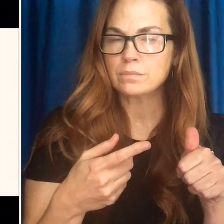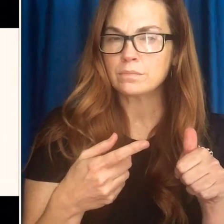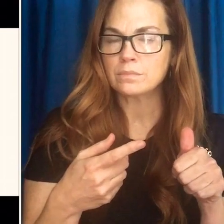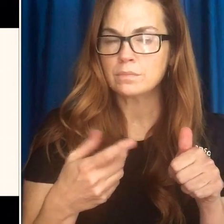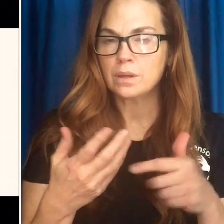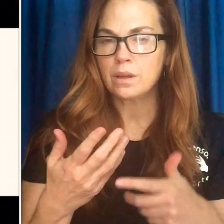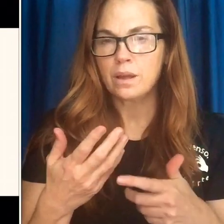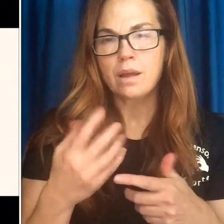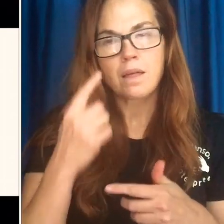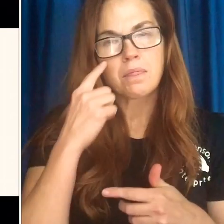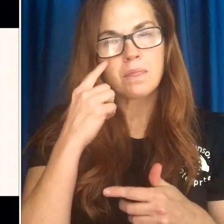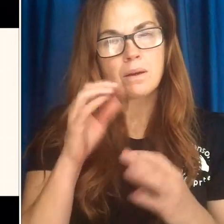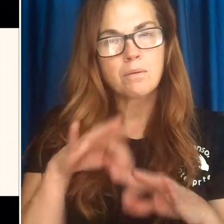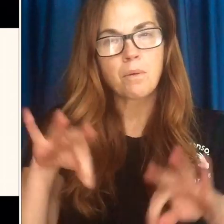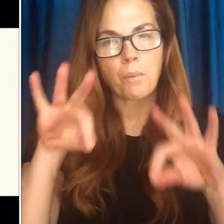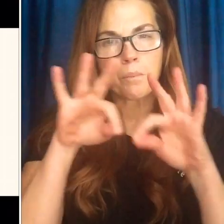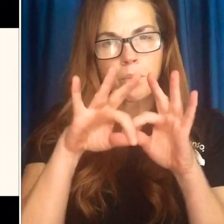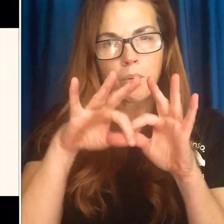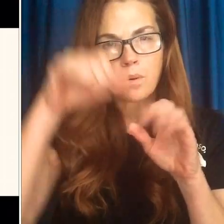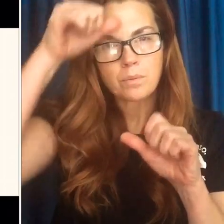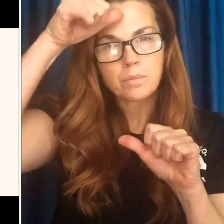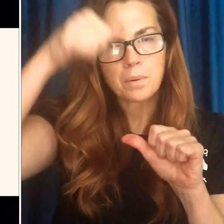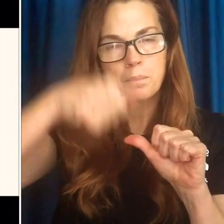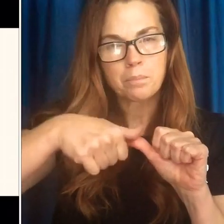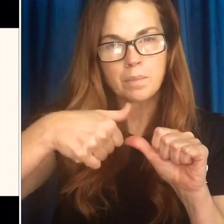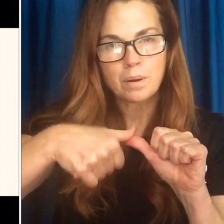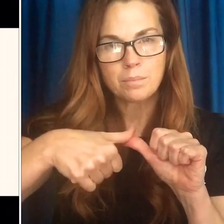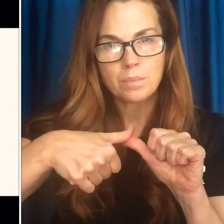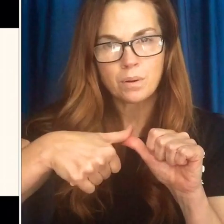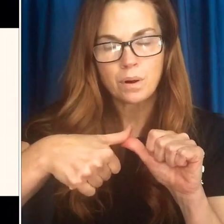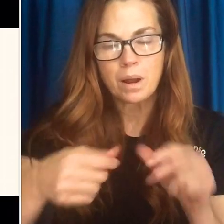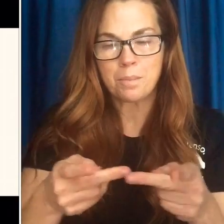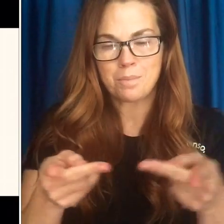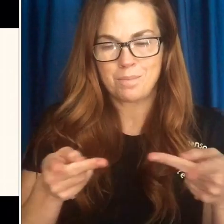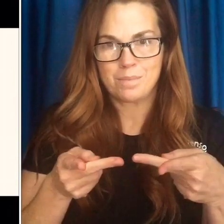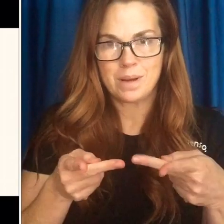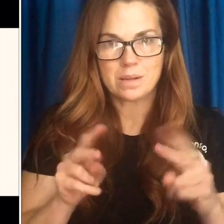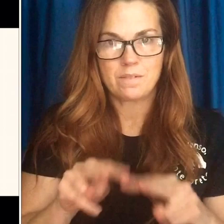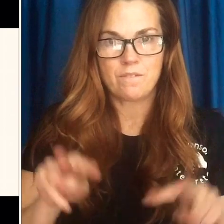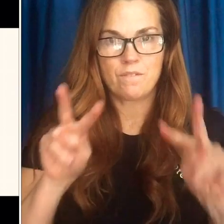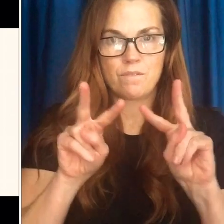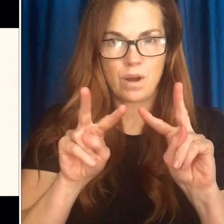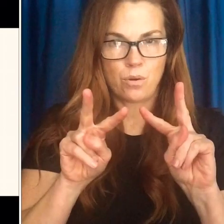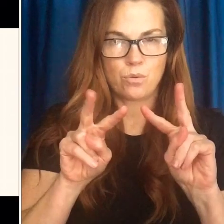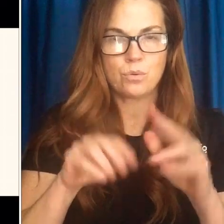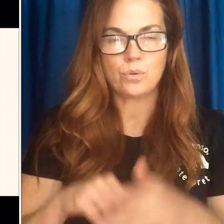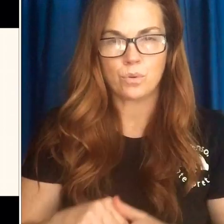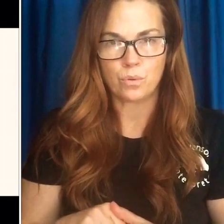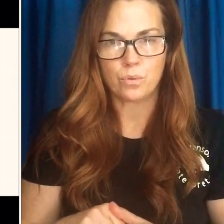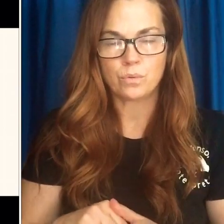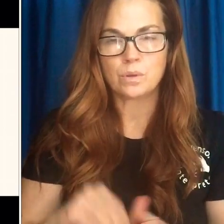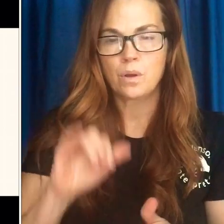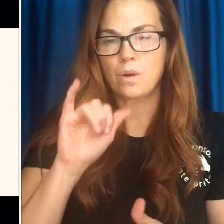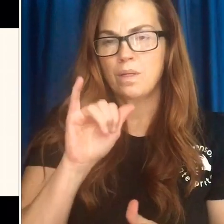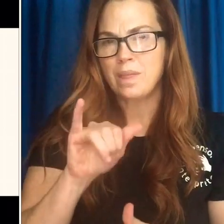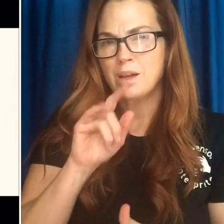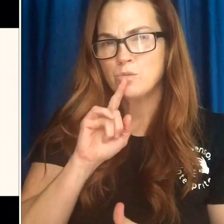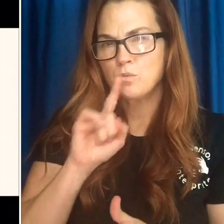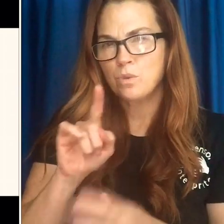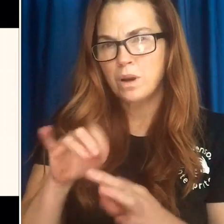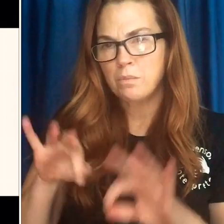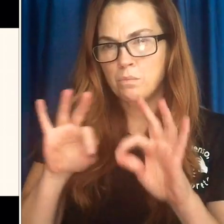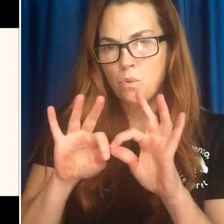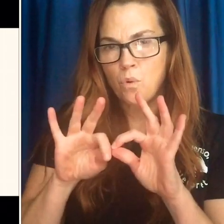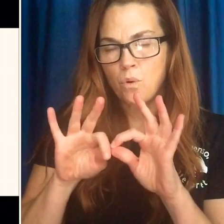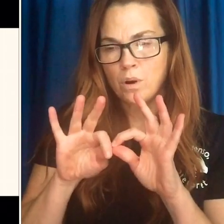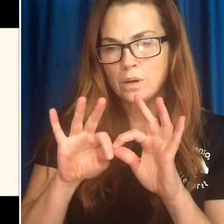moment reminding ourselves about place value. This is a critical piece of understanding how to read